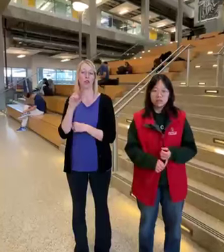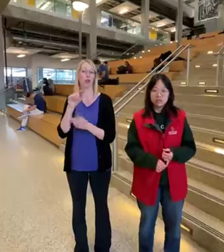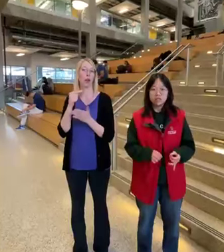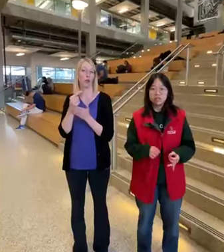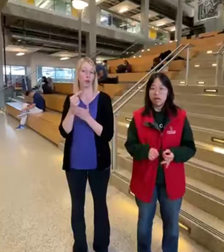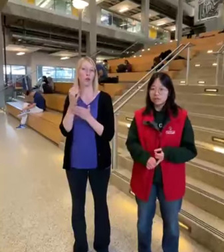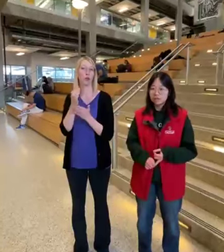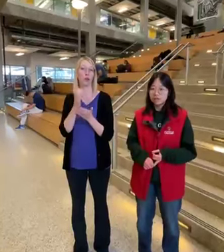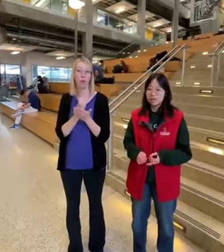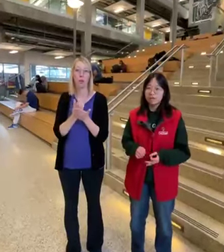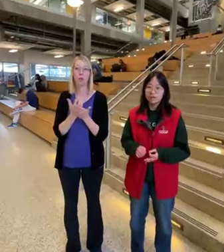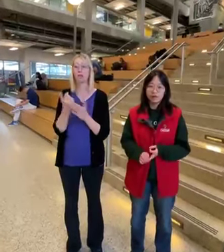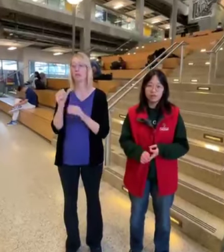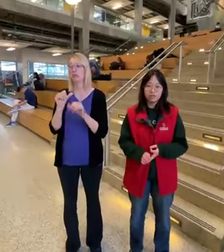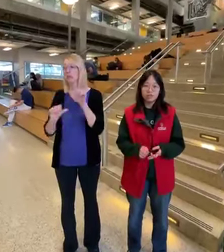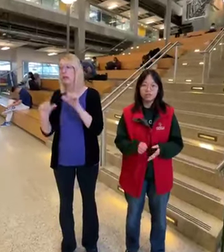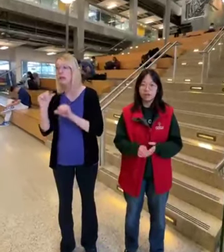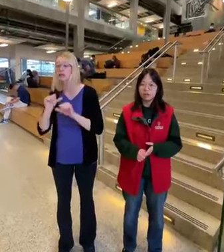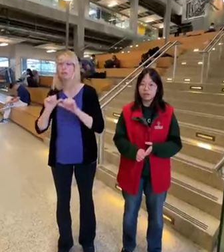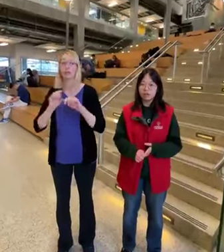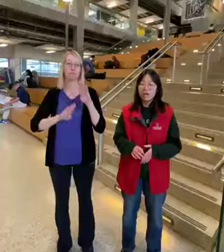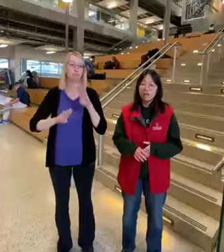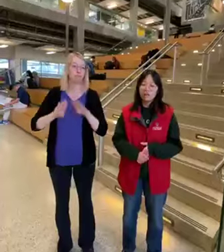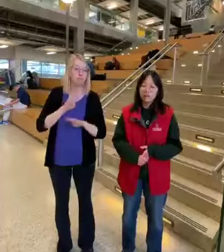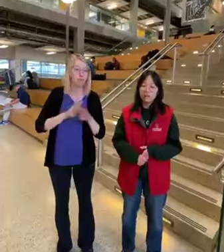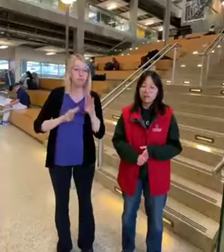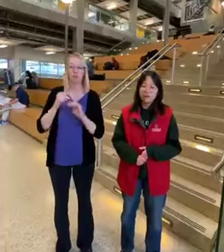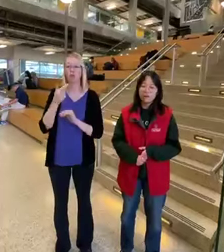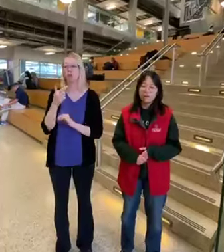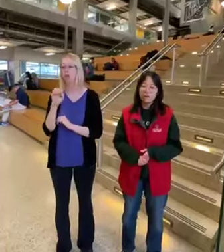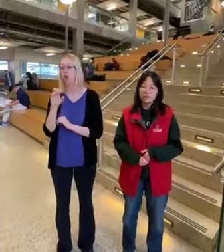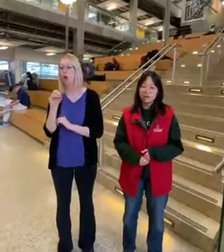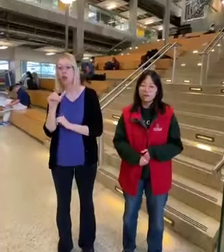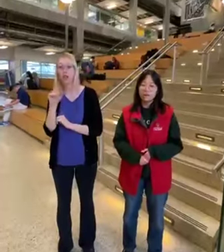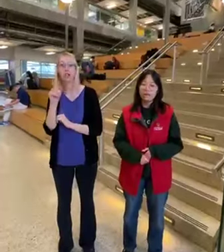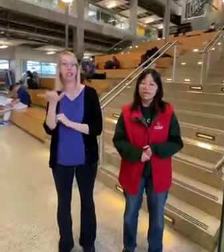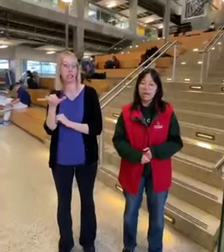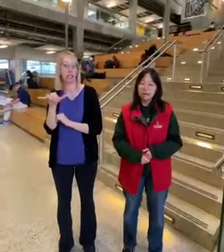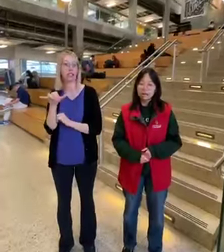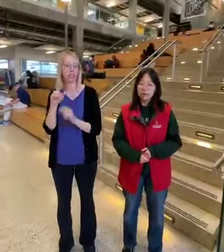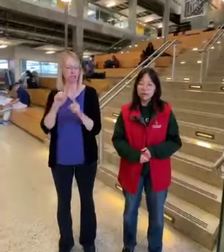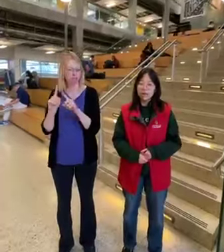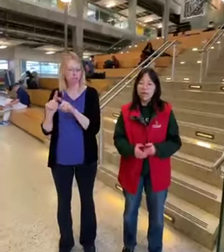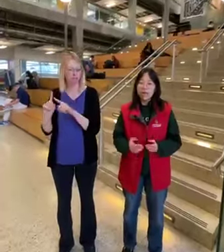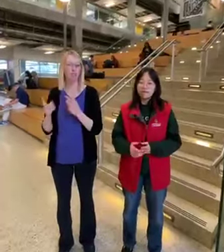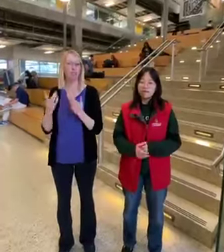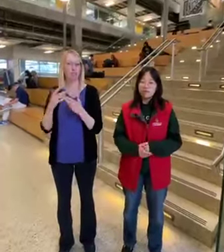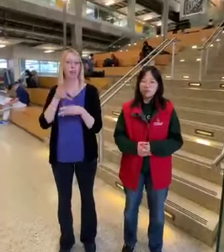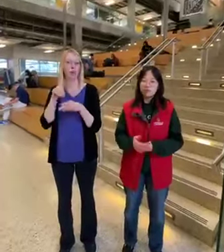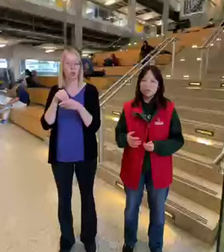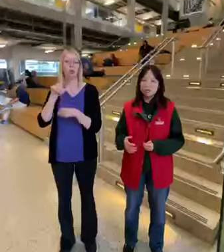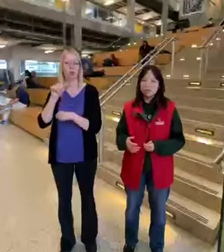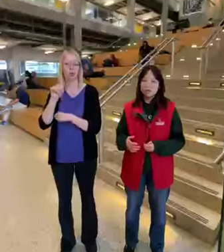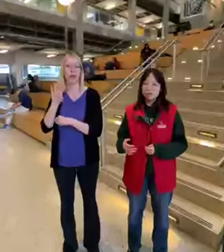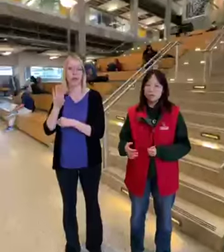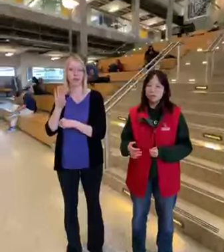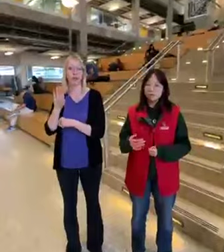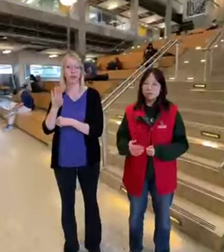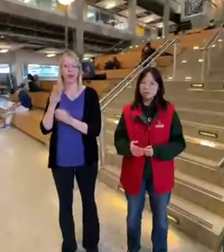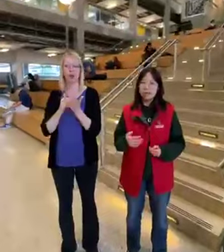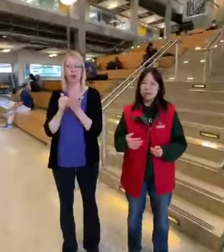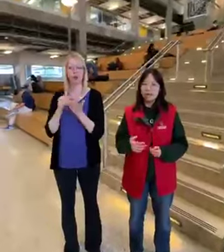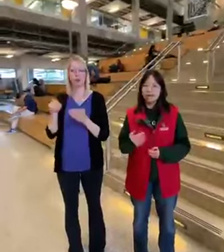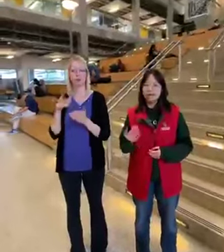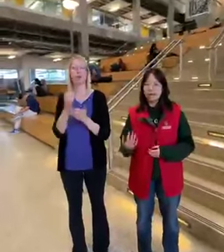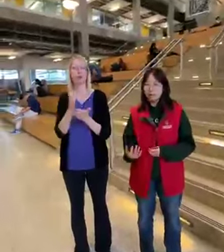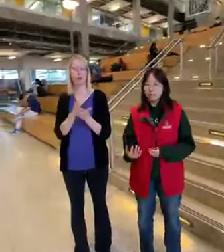as archaeology, chemistry, biology, geology, you might also find that that course comes with a lab component, and this is where a lot of those courses